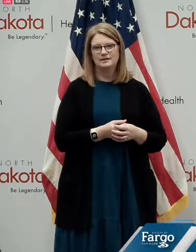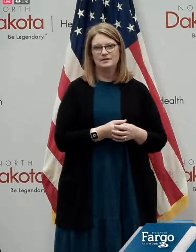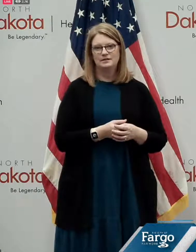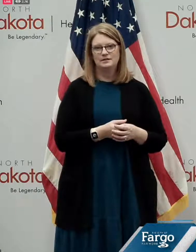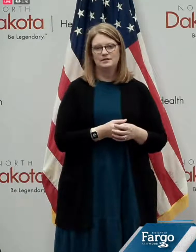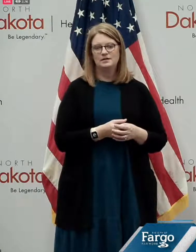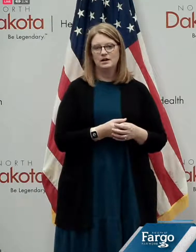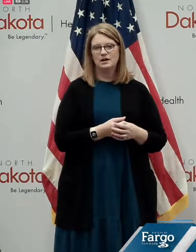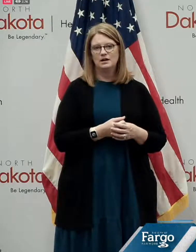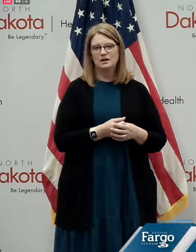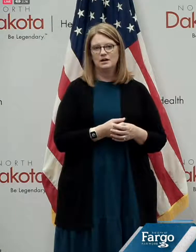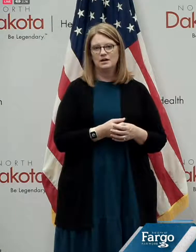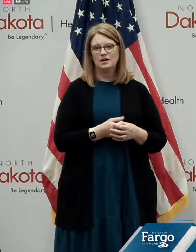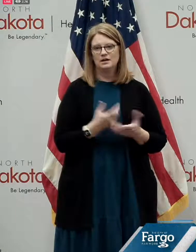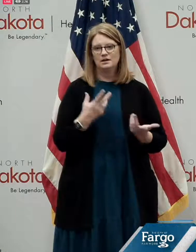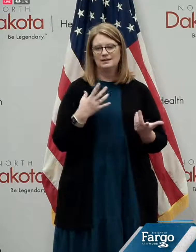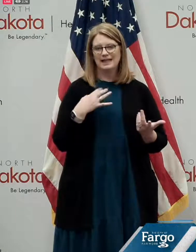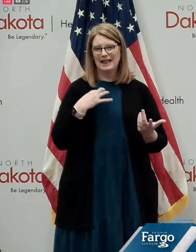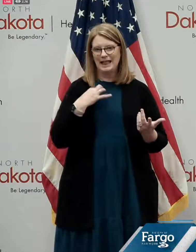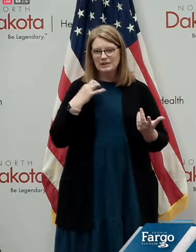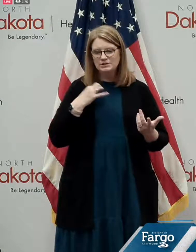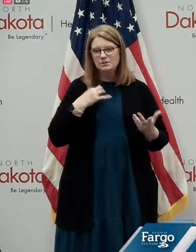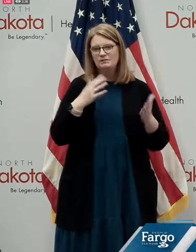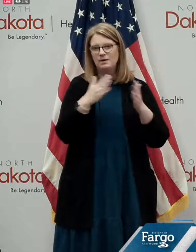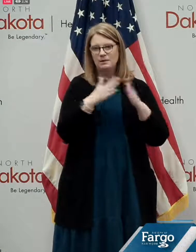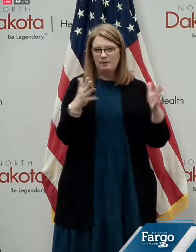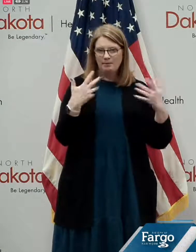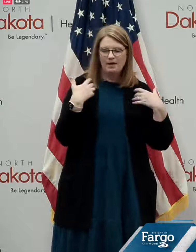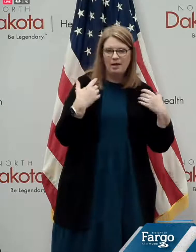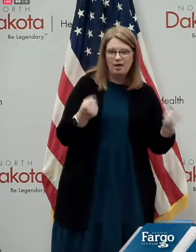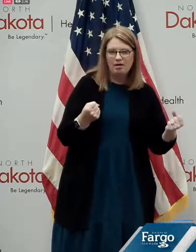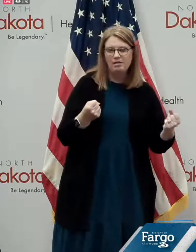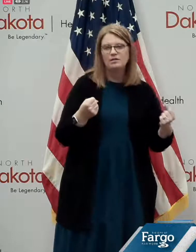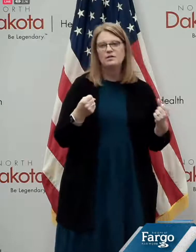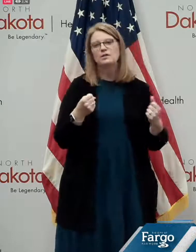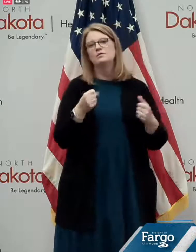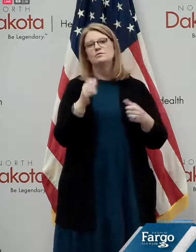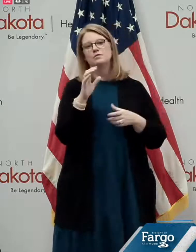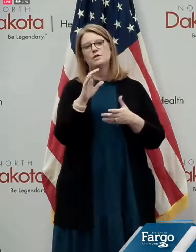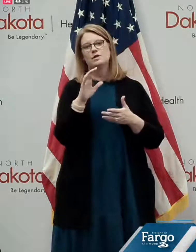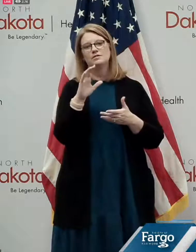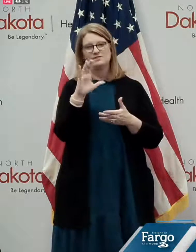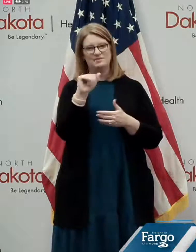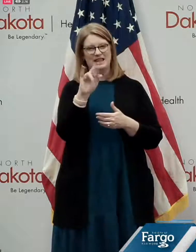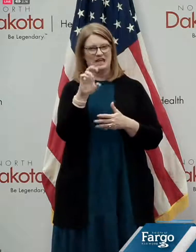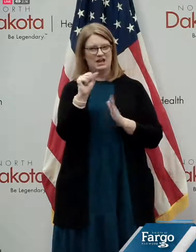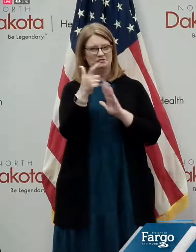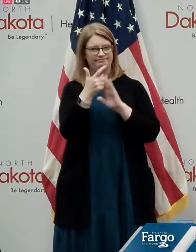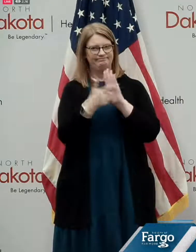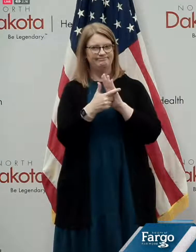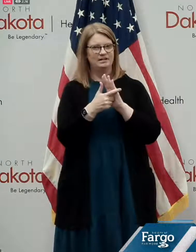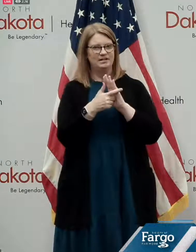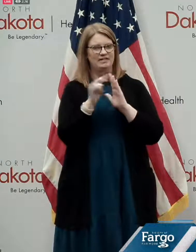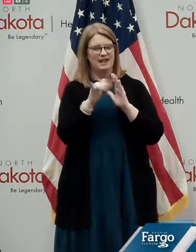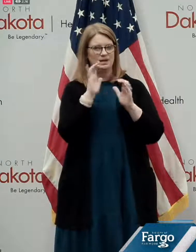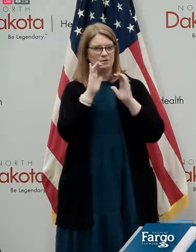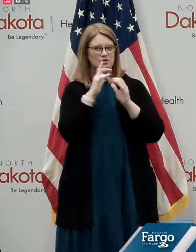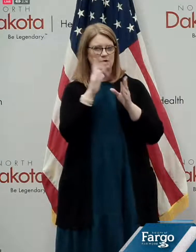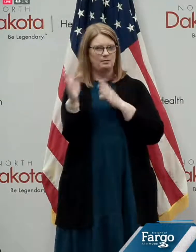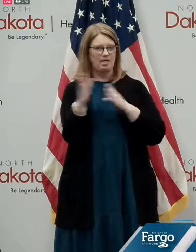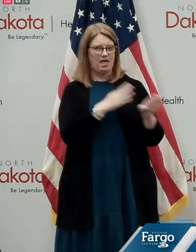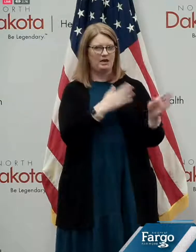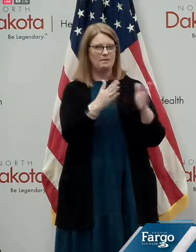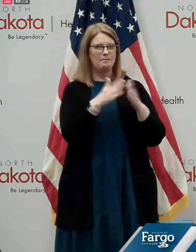the eligibility for the public health dollars from the coronavirus relief funds, communication plans and public